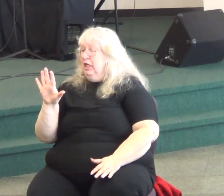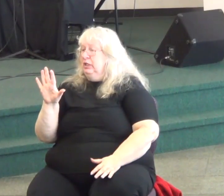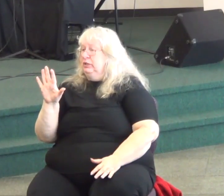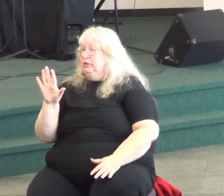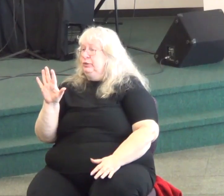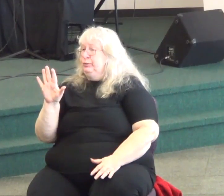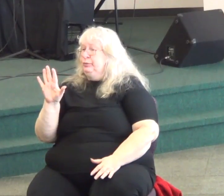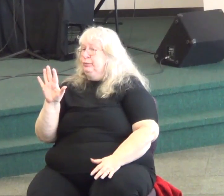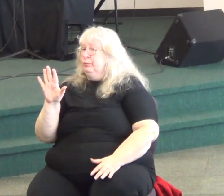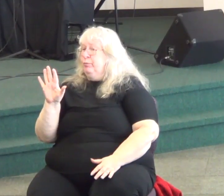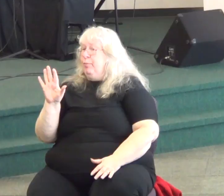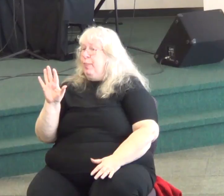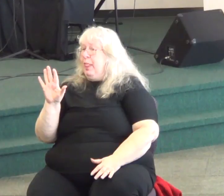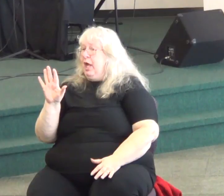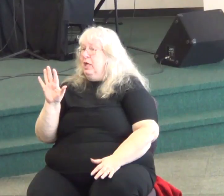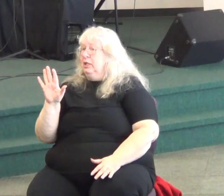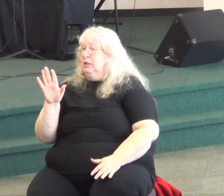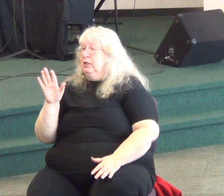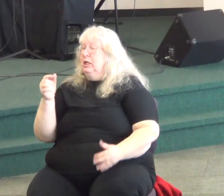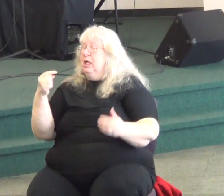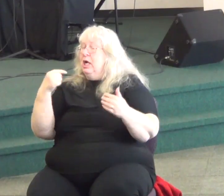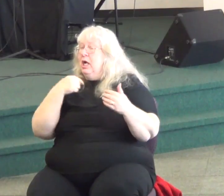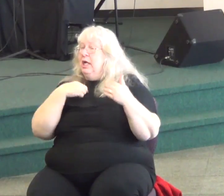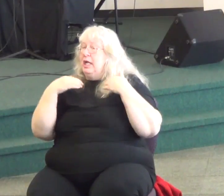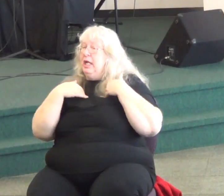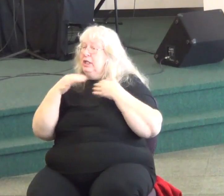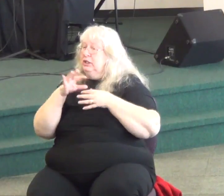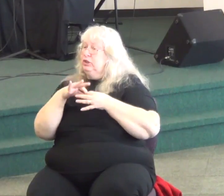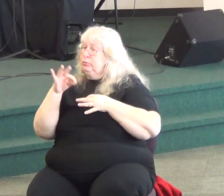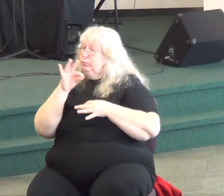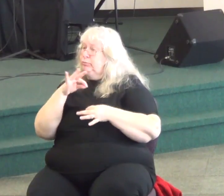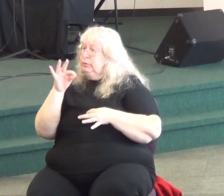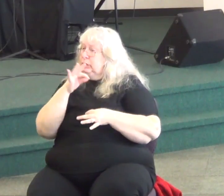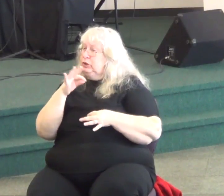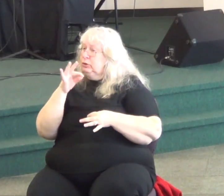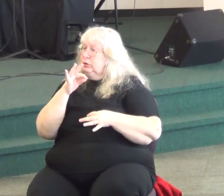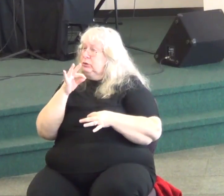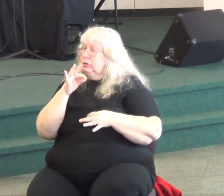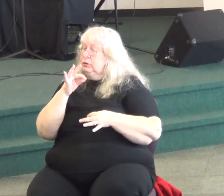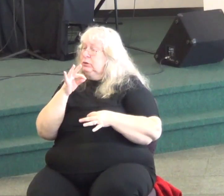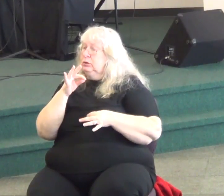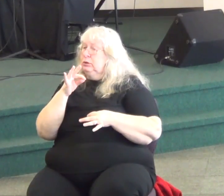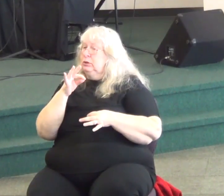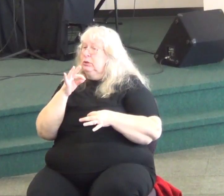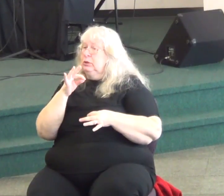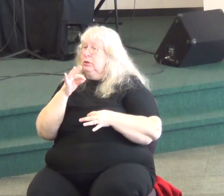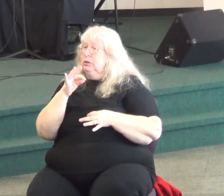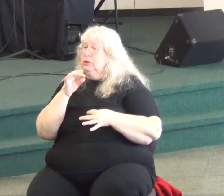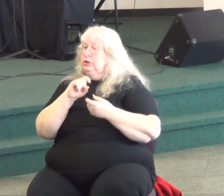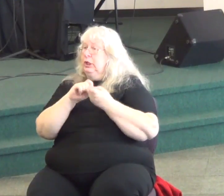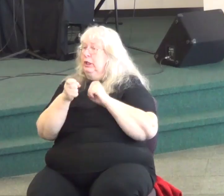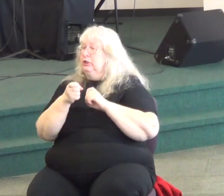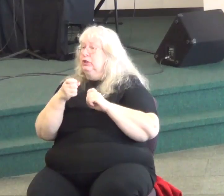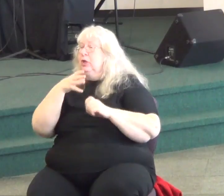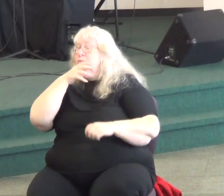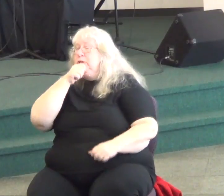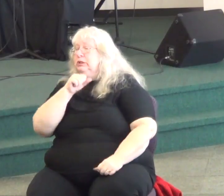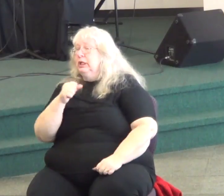really that spiritual moment that took me out of the physical, because I was only 14 years old at the time. Oh my gosh, that was eons